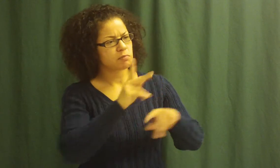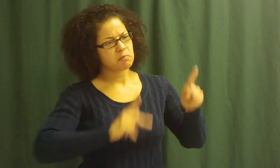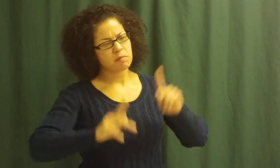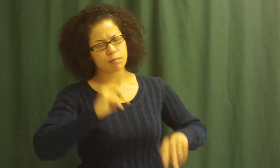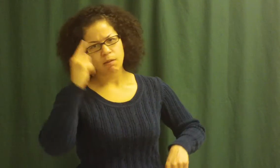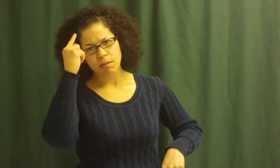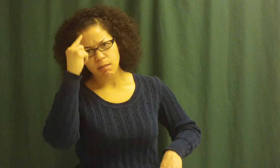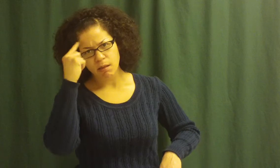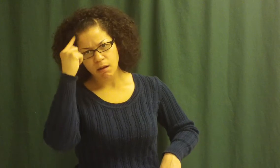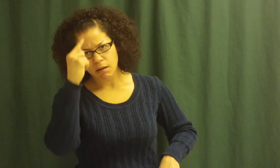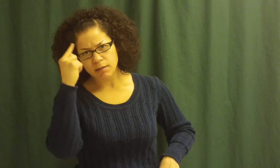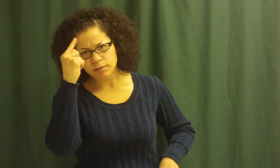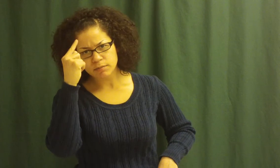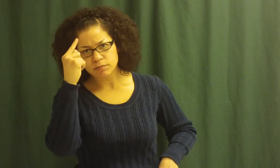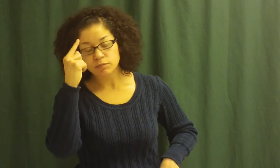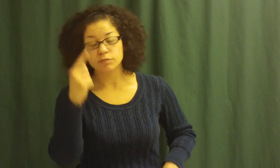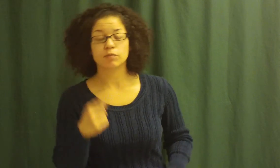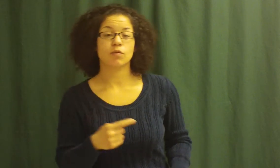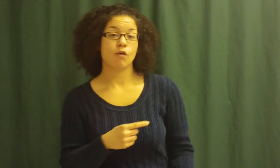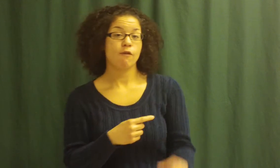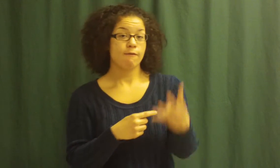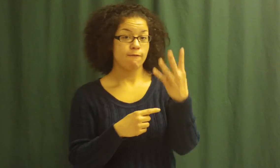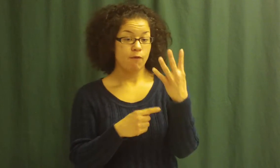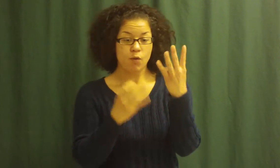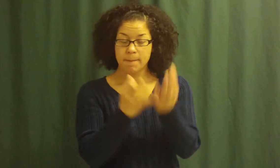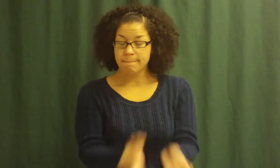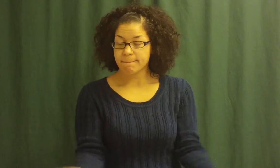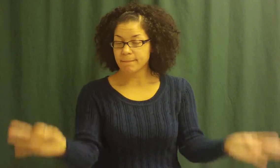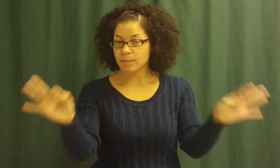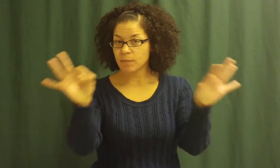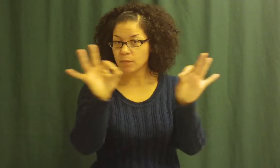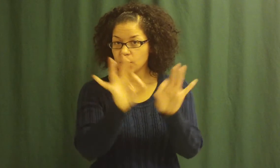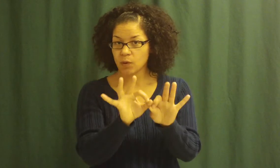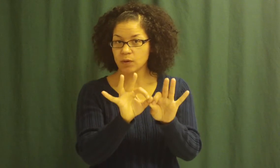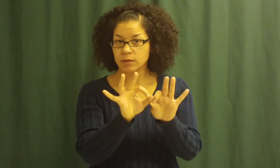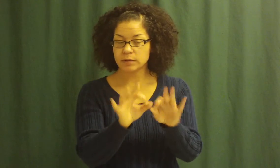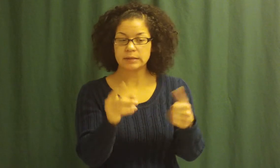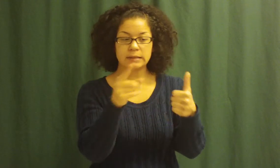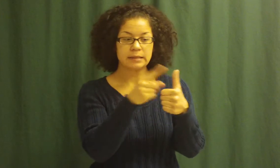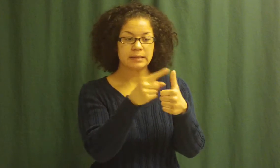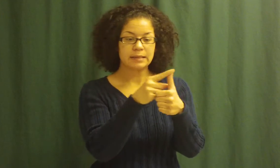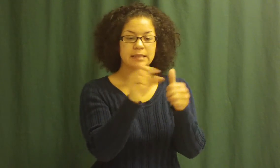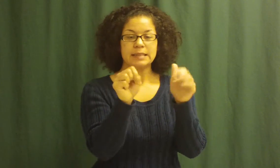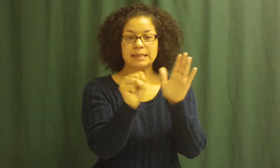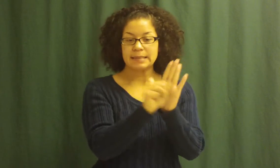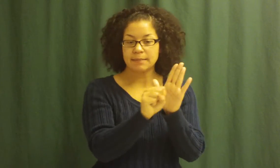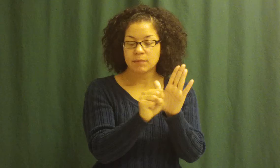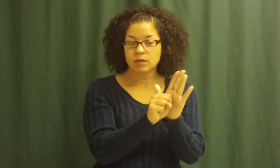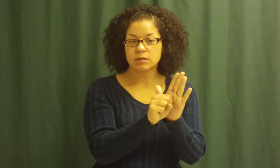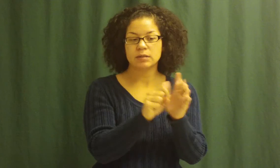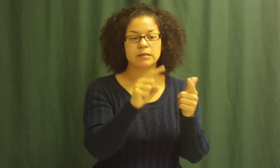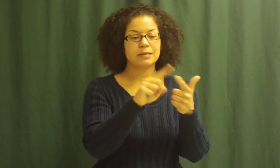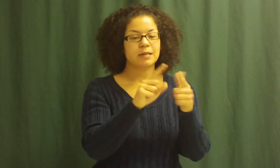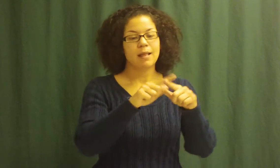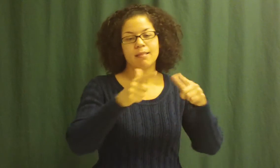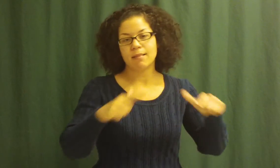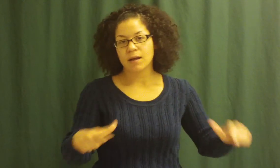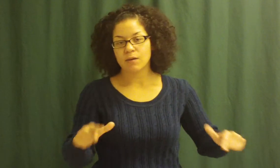4 of the most important of these are symbols, language, values,